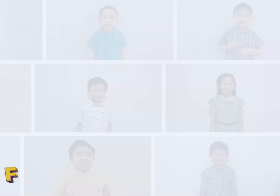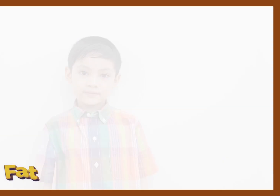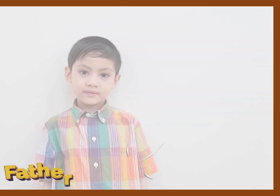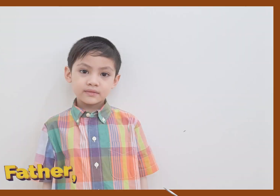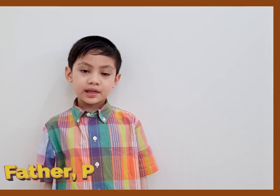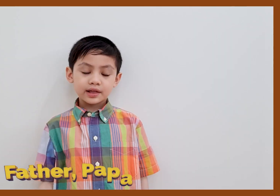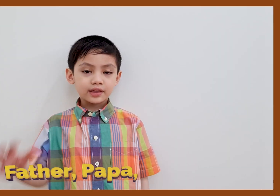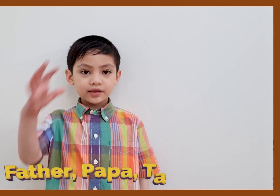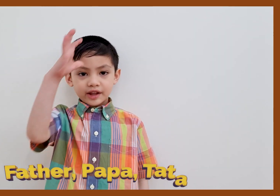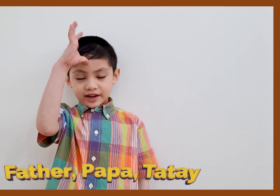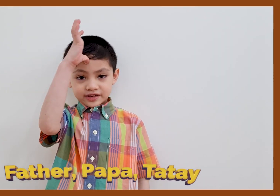Daddy